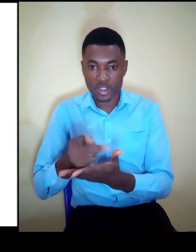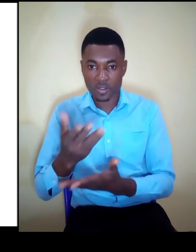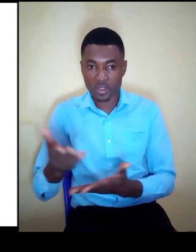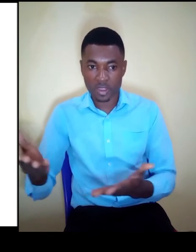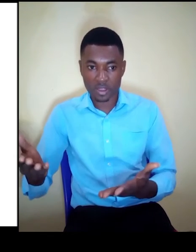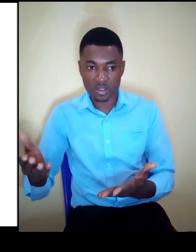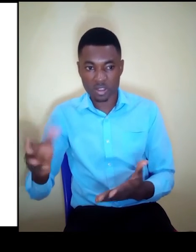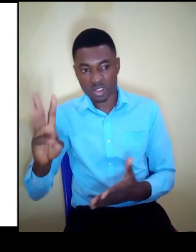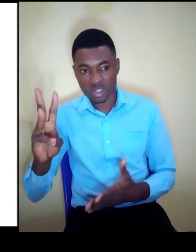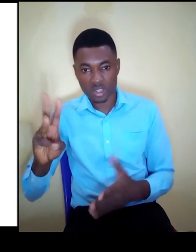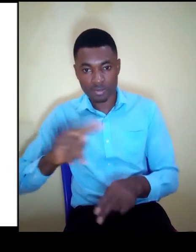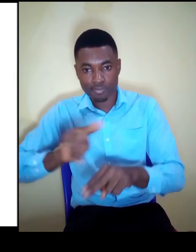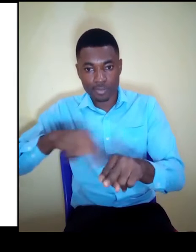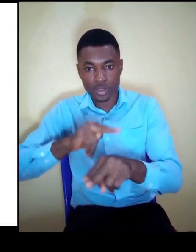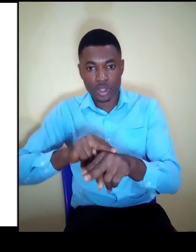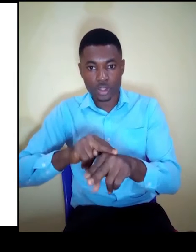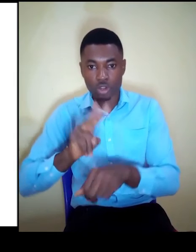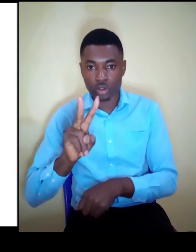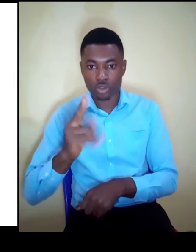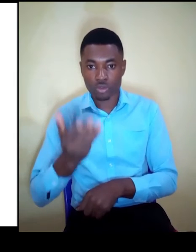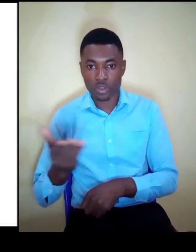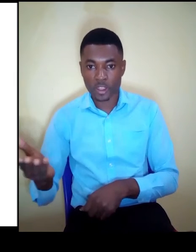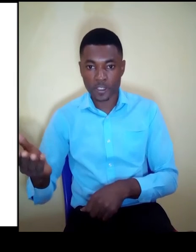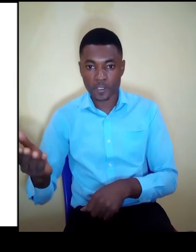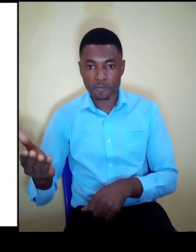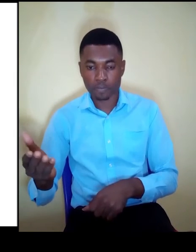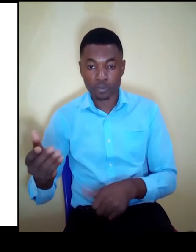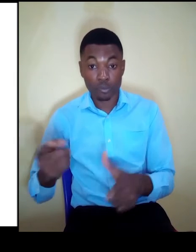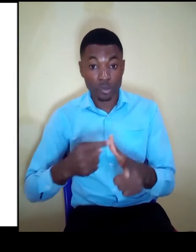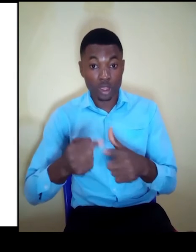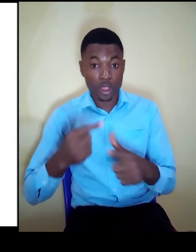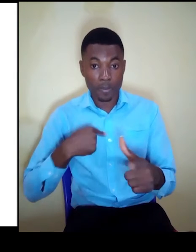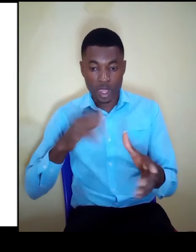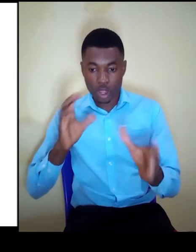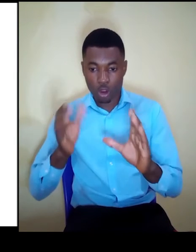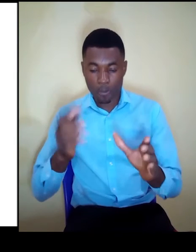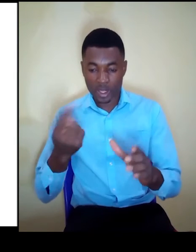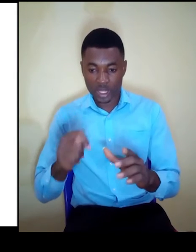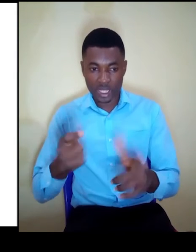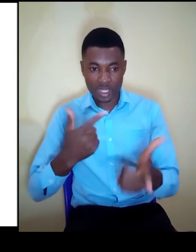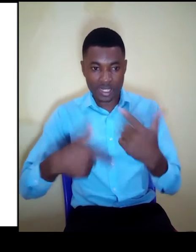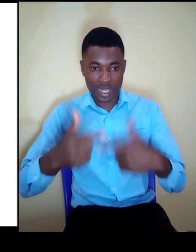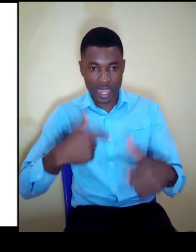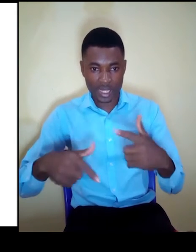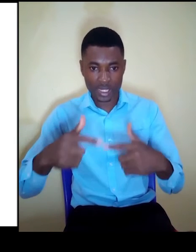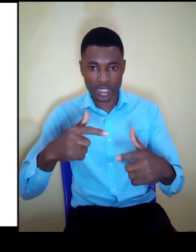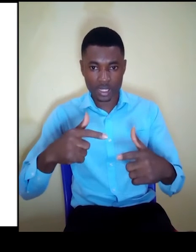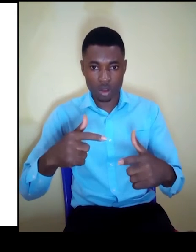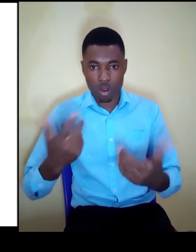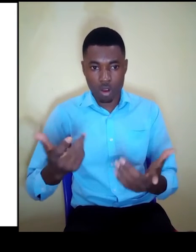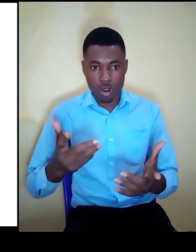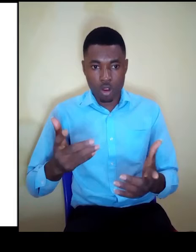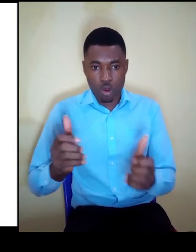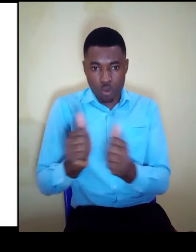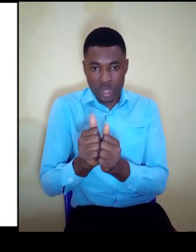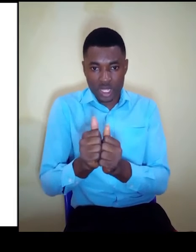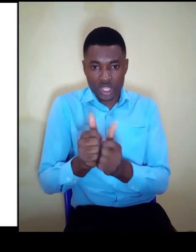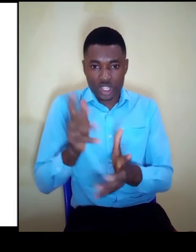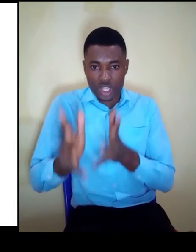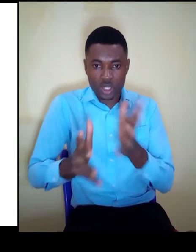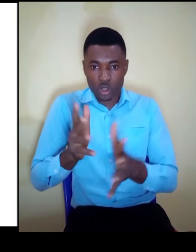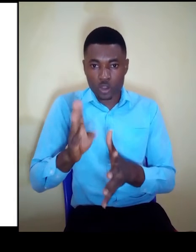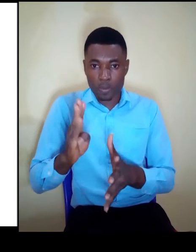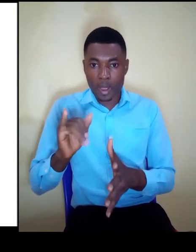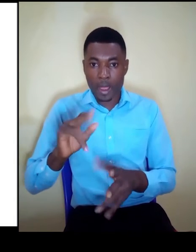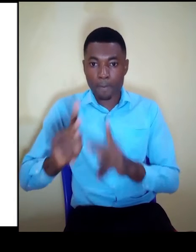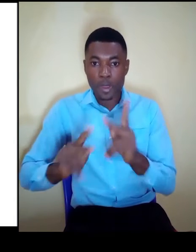items. Then I compared the signs with gestures produced by non-signers of the surrounding community,